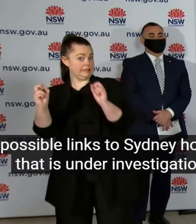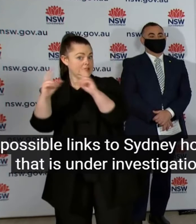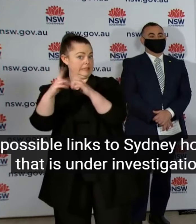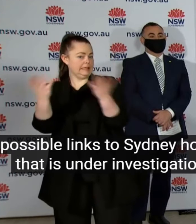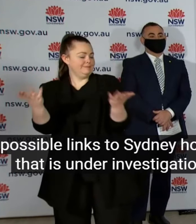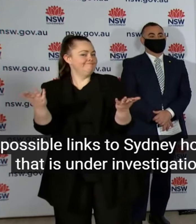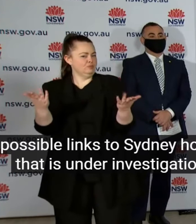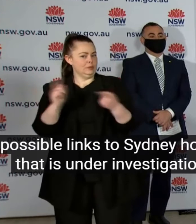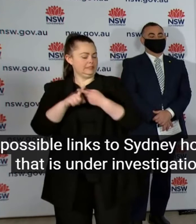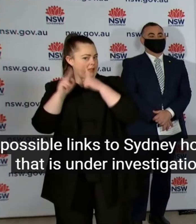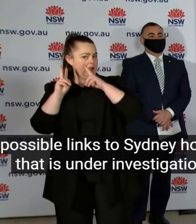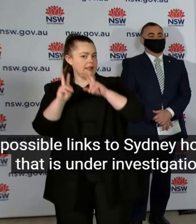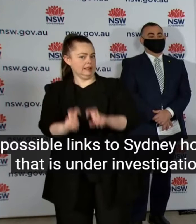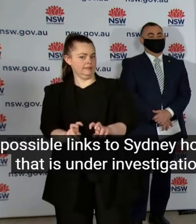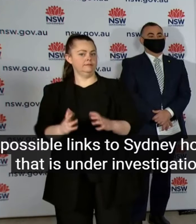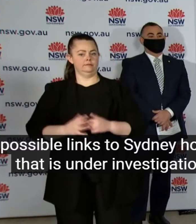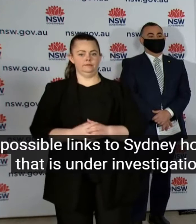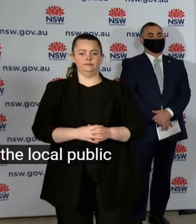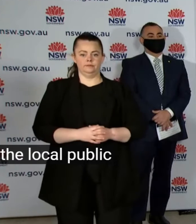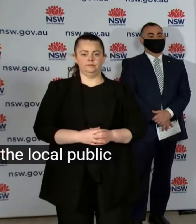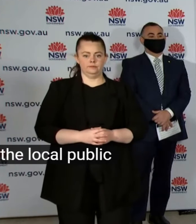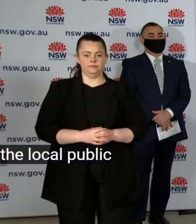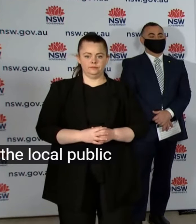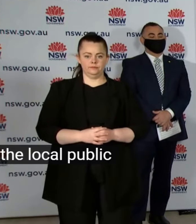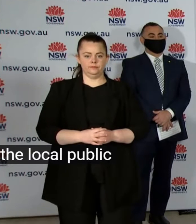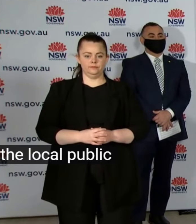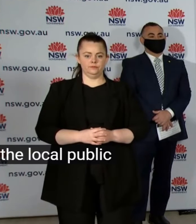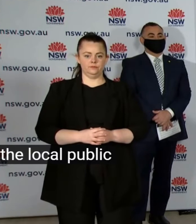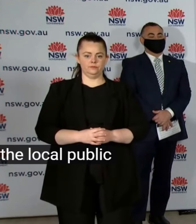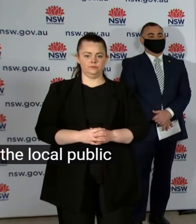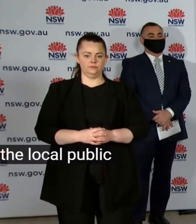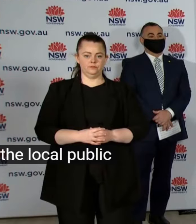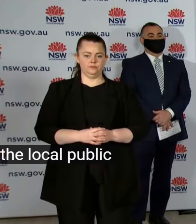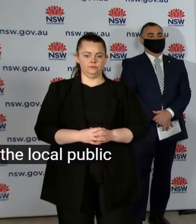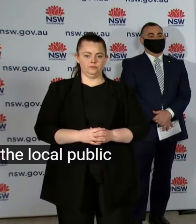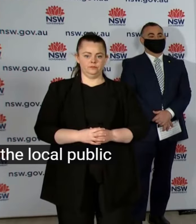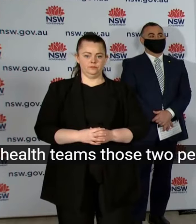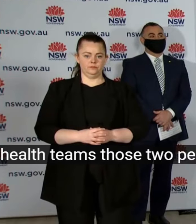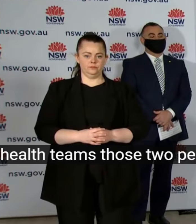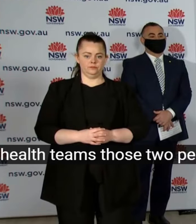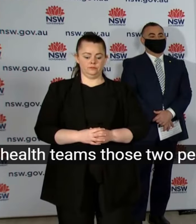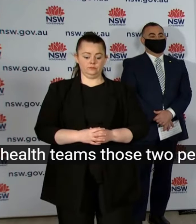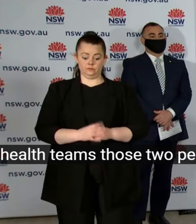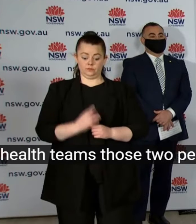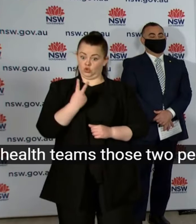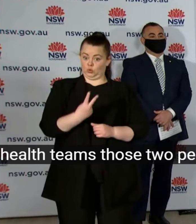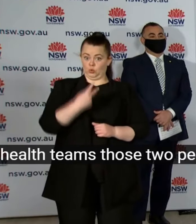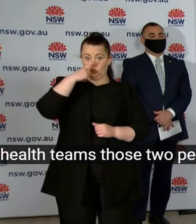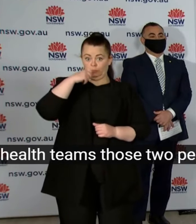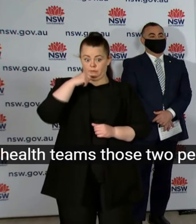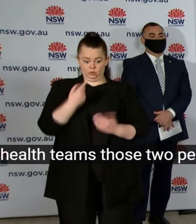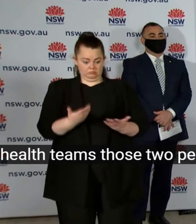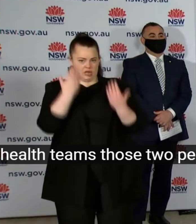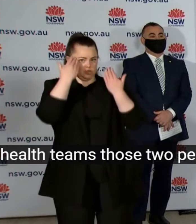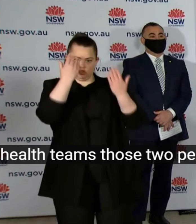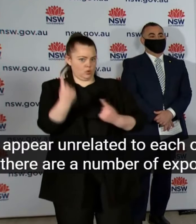is under investigation by the local public health teams. Those 2 people appear unrelated to